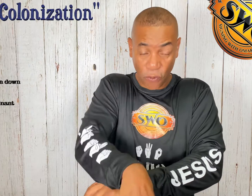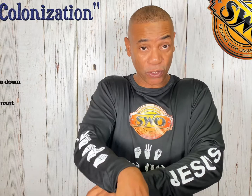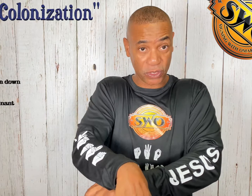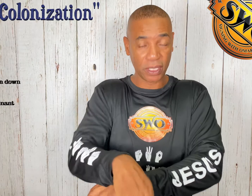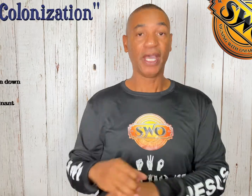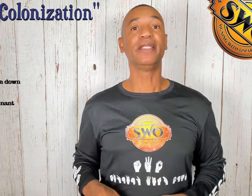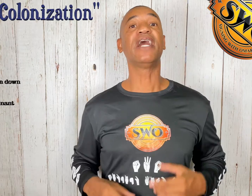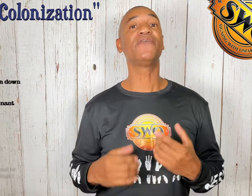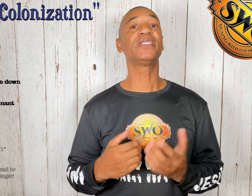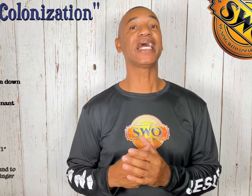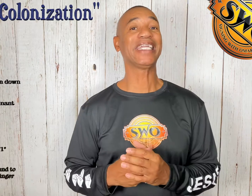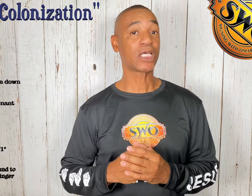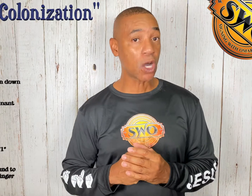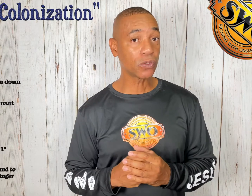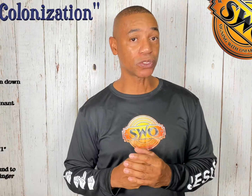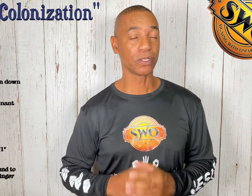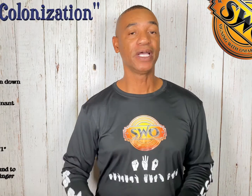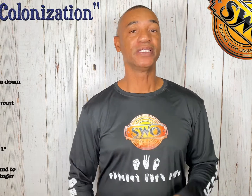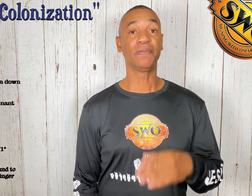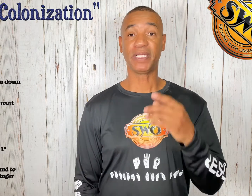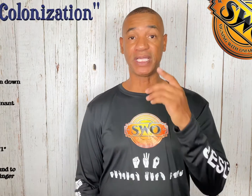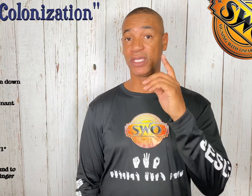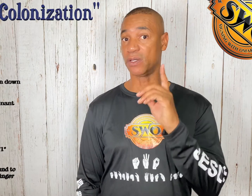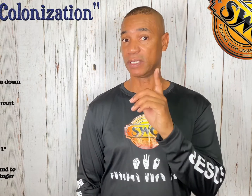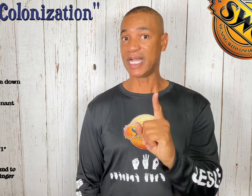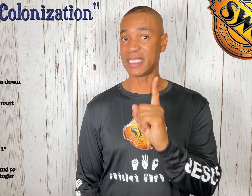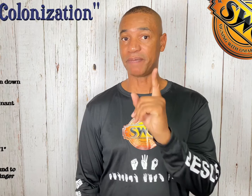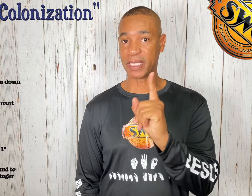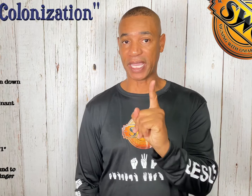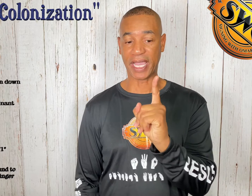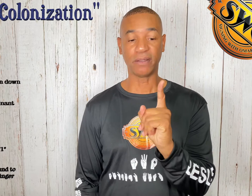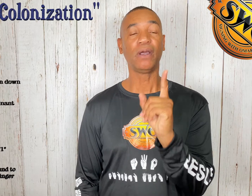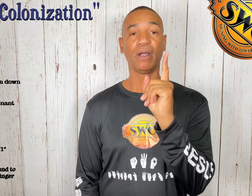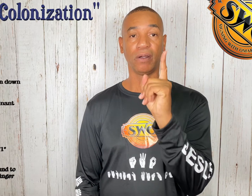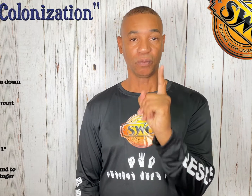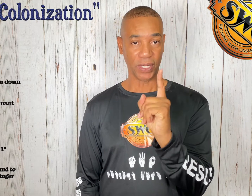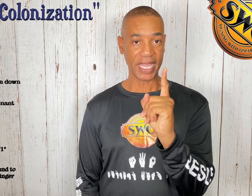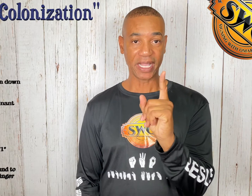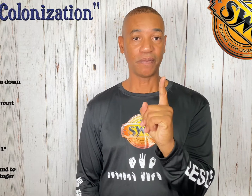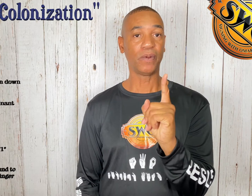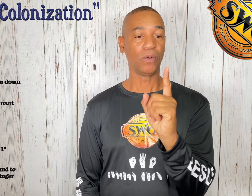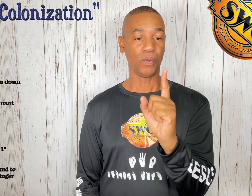forced. Now for the sign culture, simply take your non-dominant hand, bring that up with